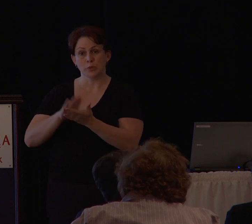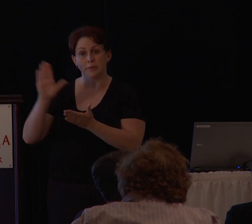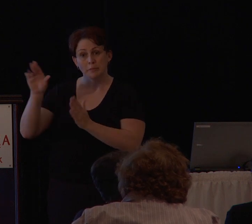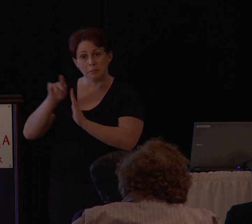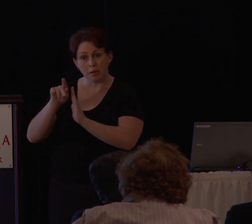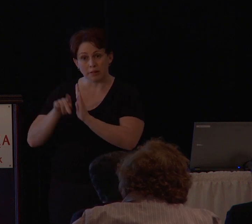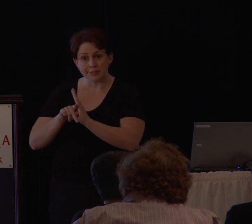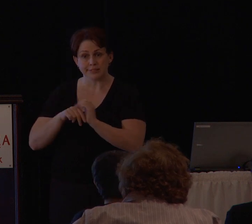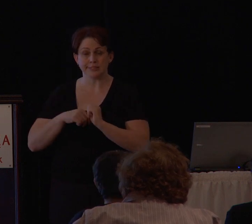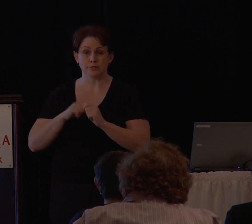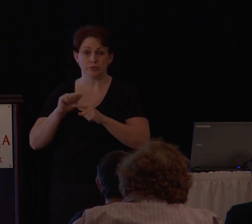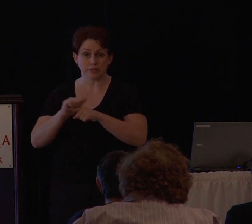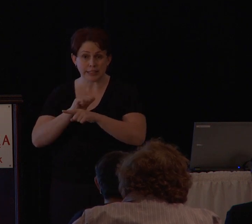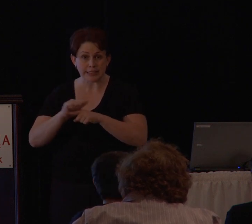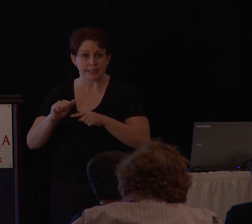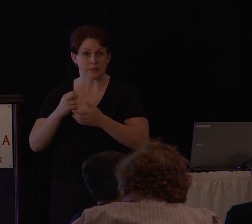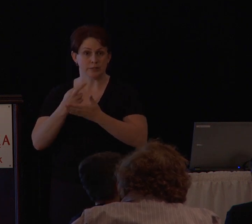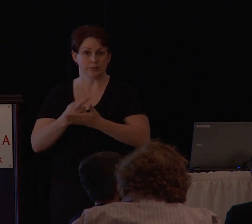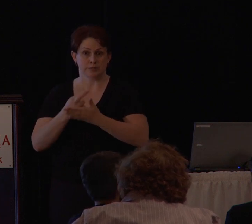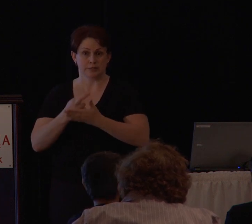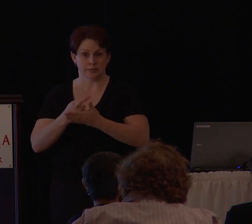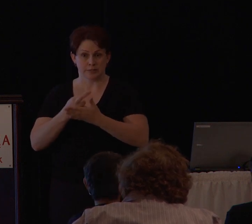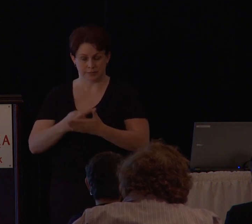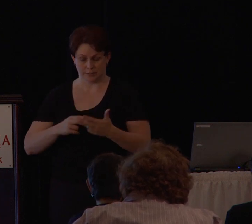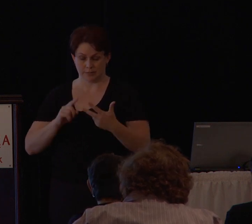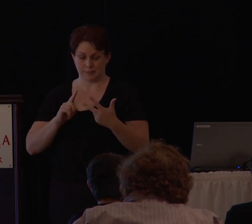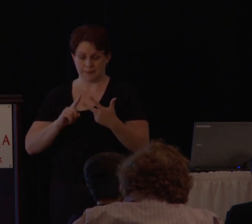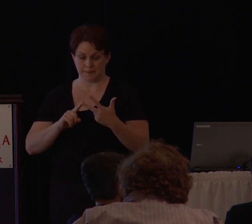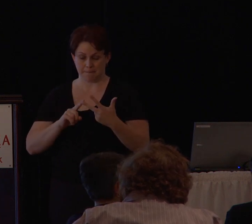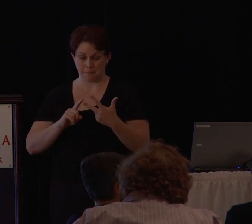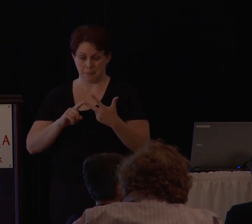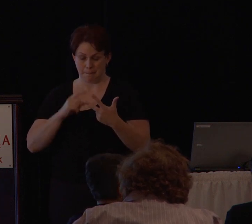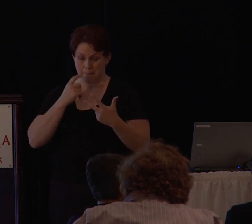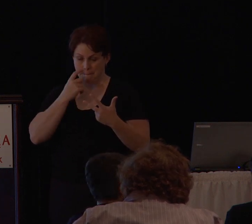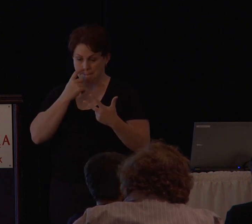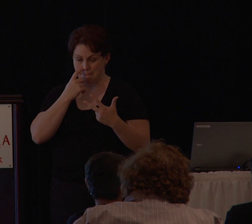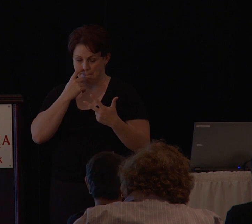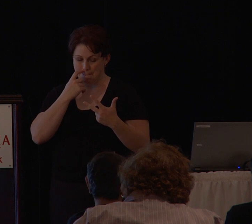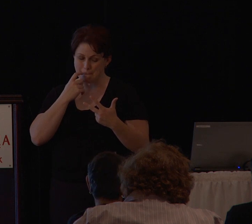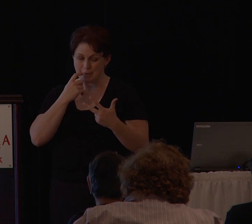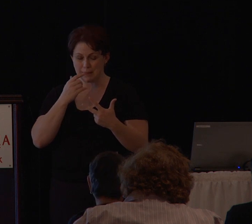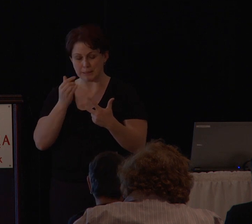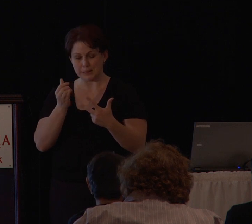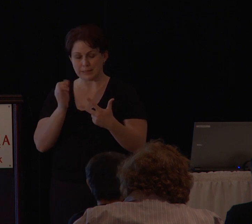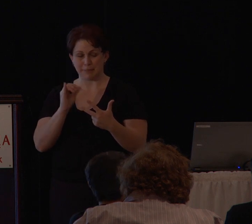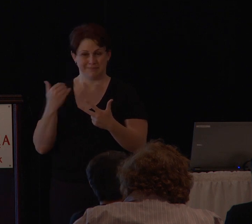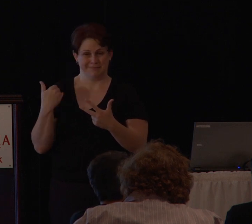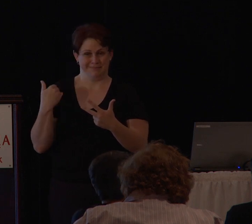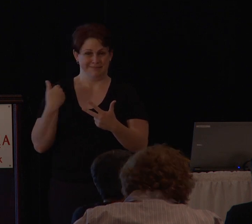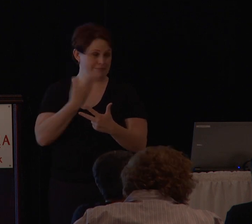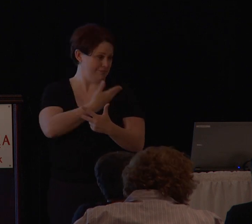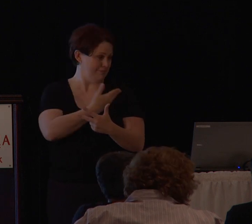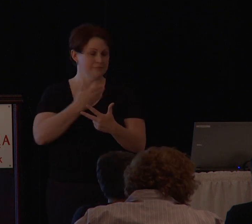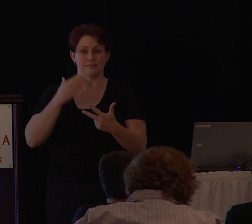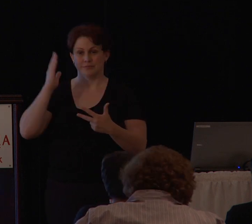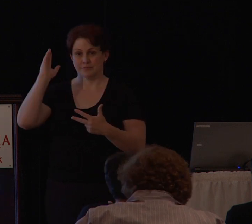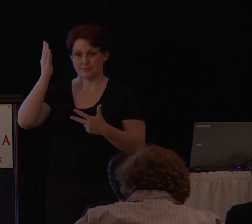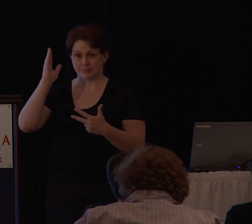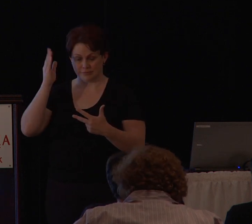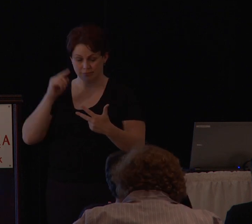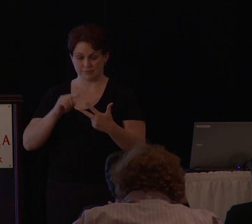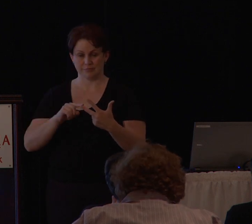policies, training, and resources. And the third, similar to the previous presentation we just heard, was